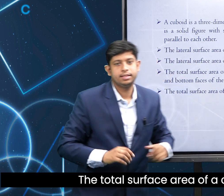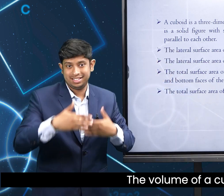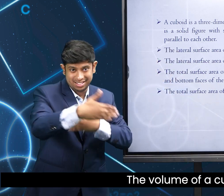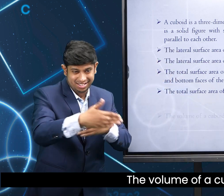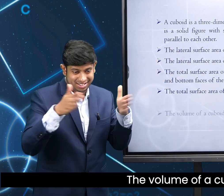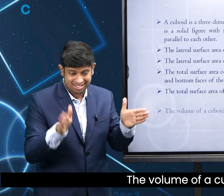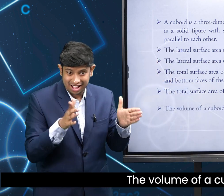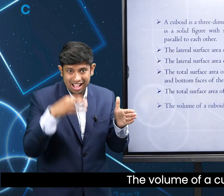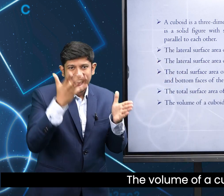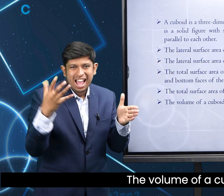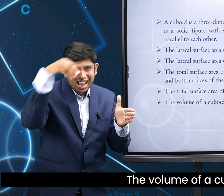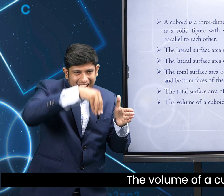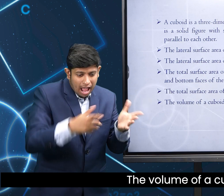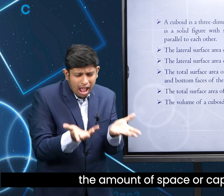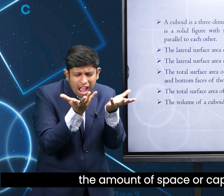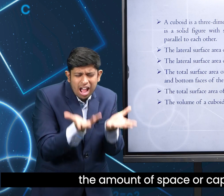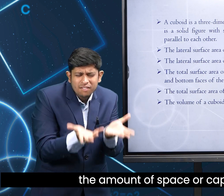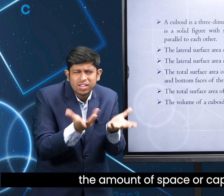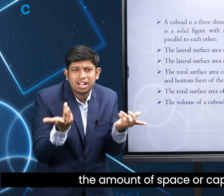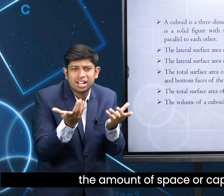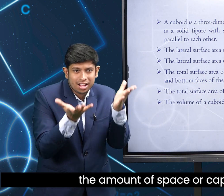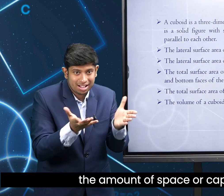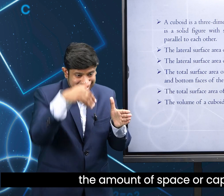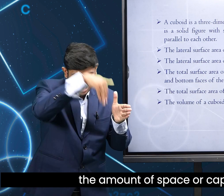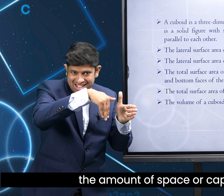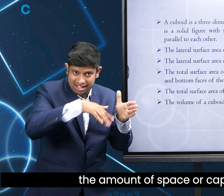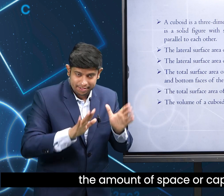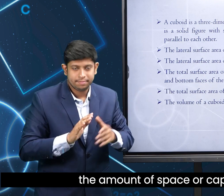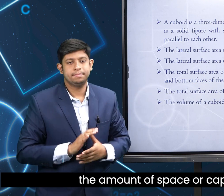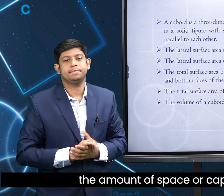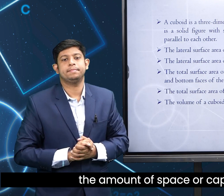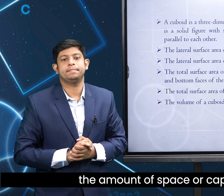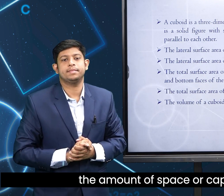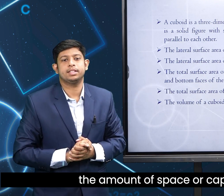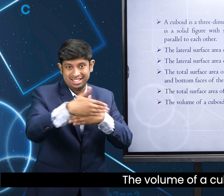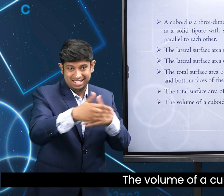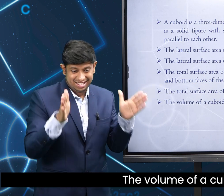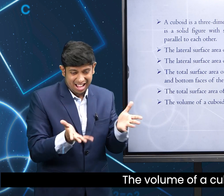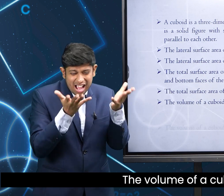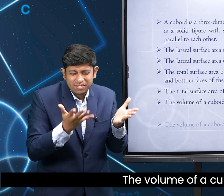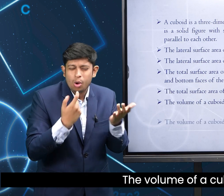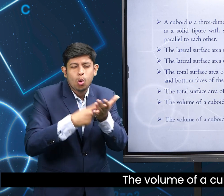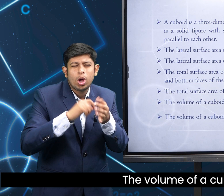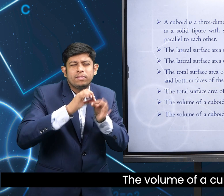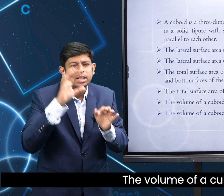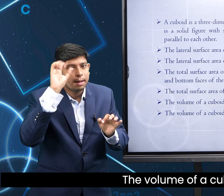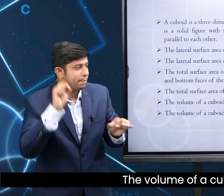The volume of a cuboid refers to the amount of space or capacity inside the shape. The volume of a cuboid is equal to